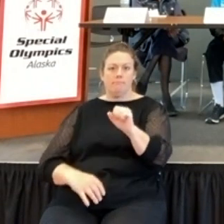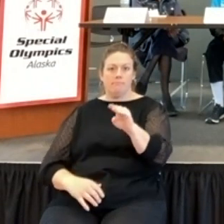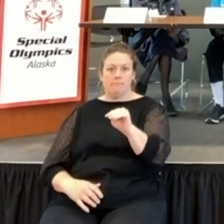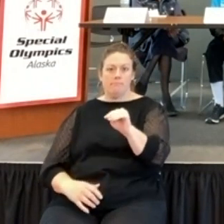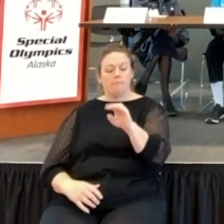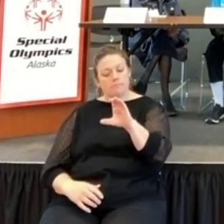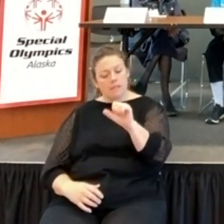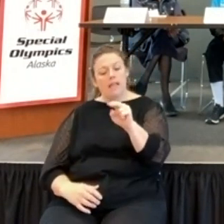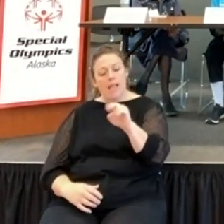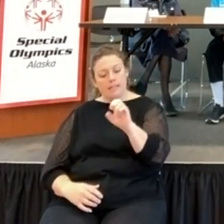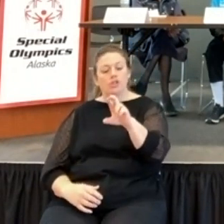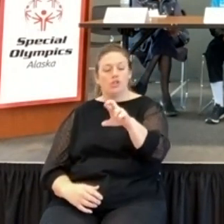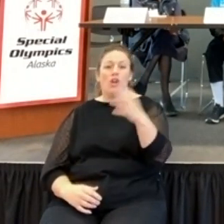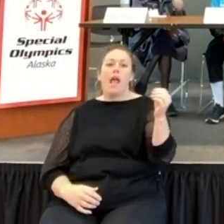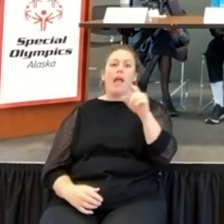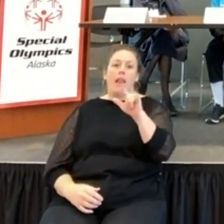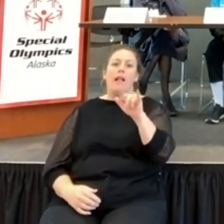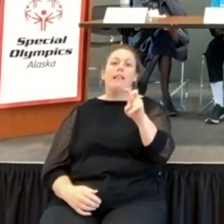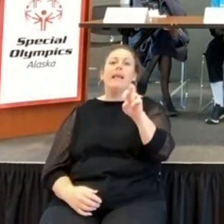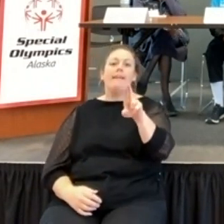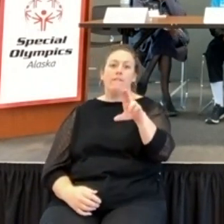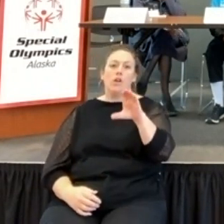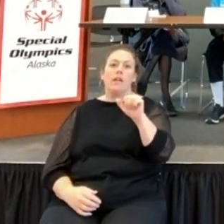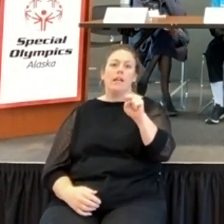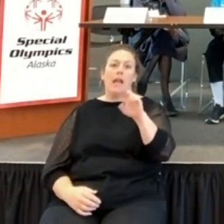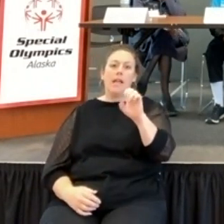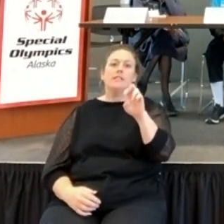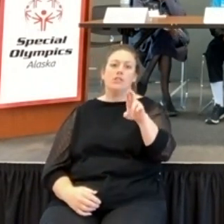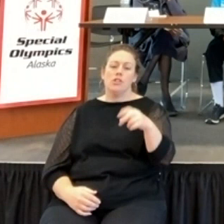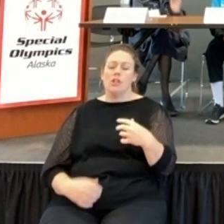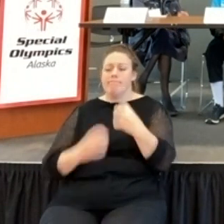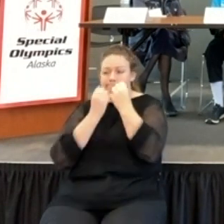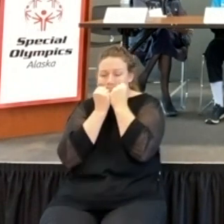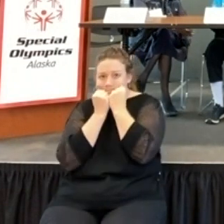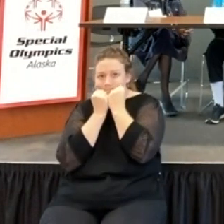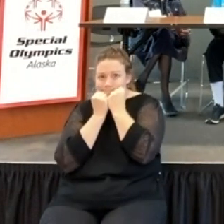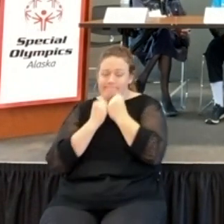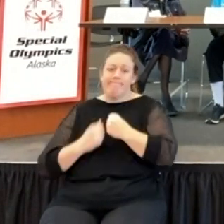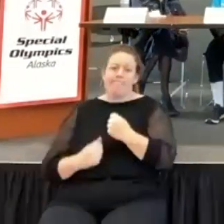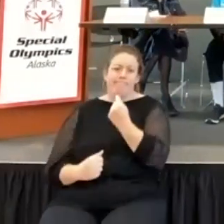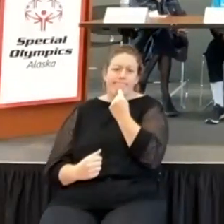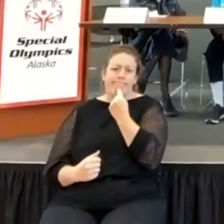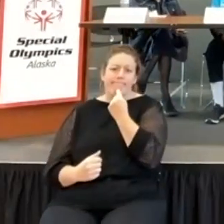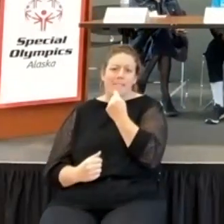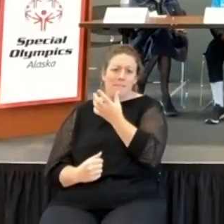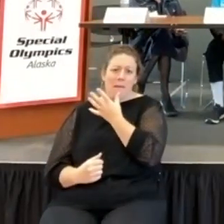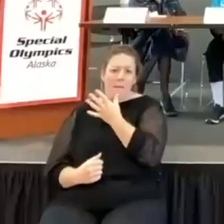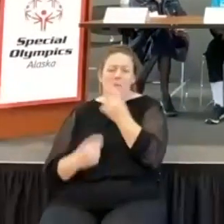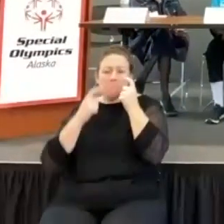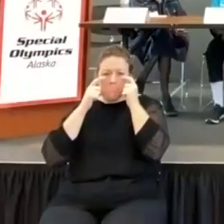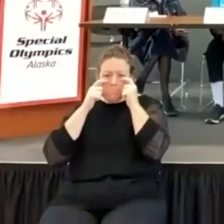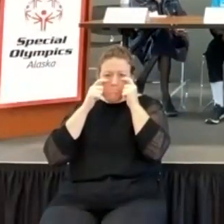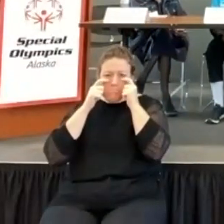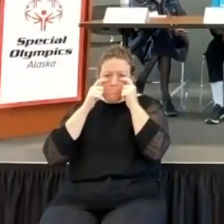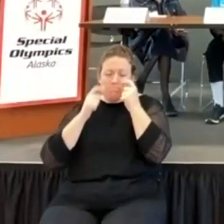her. That's one of my priorities because I miss her and love her. I love everybody.